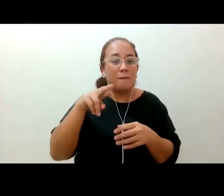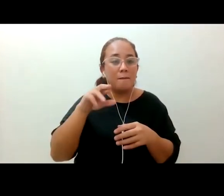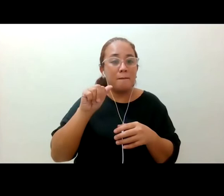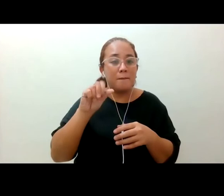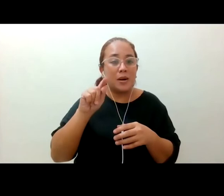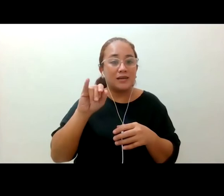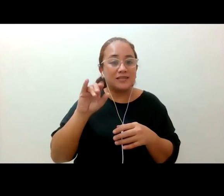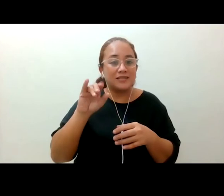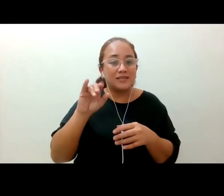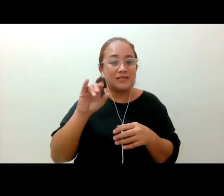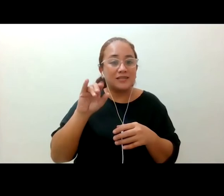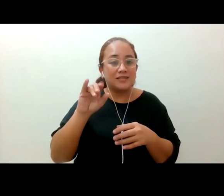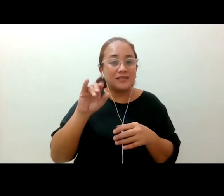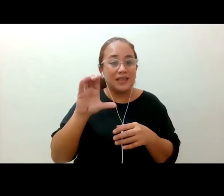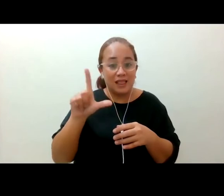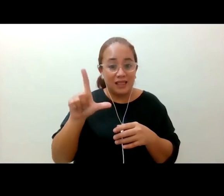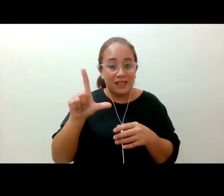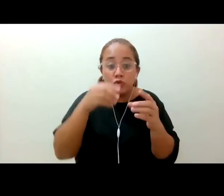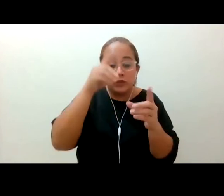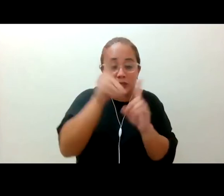talking about anything really new.